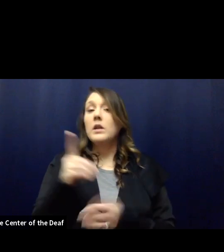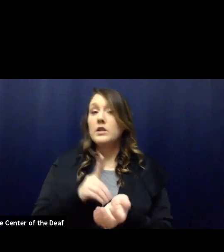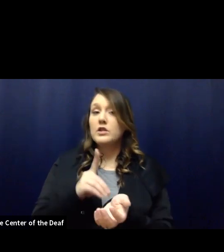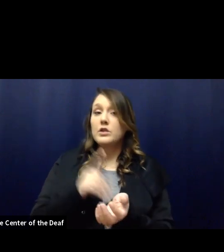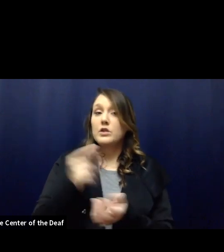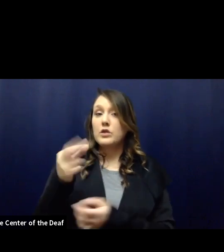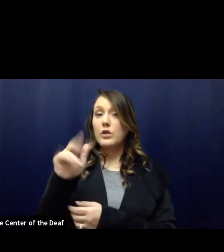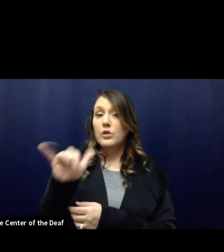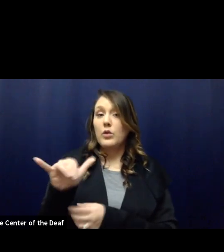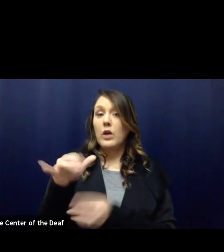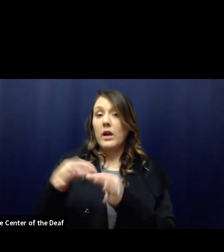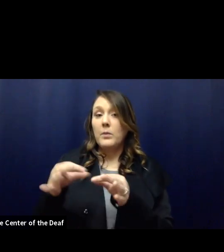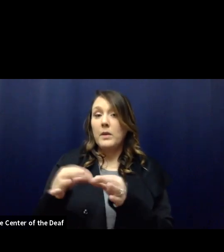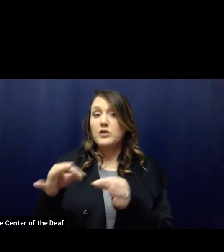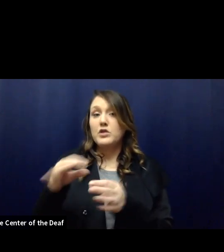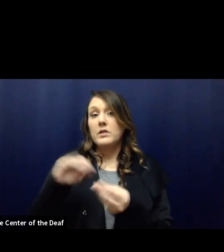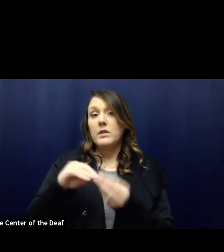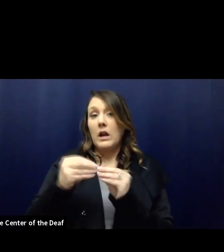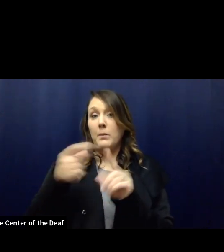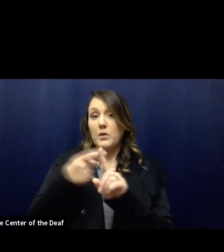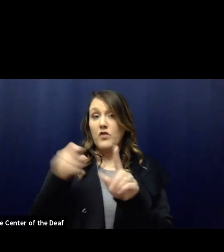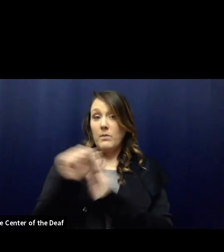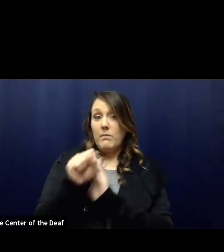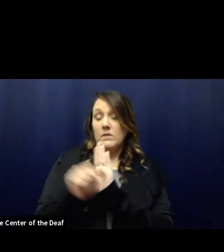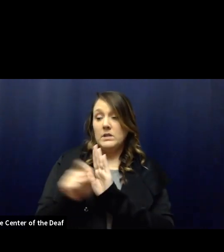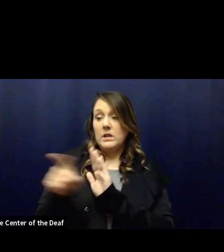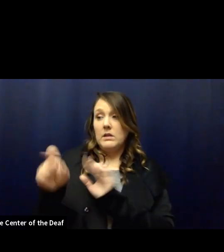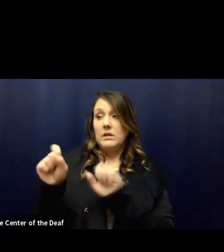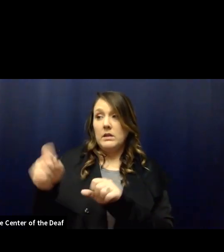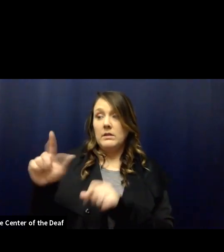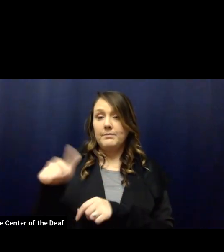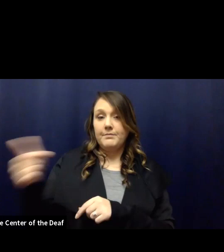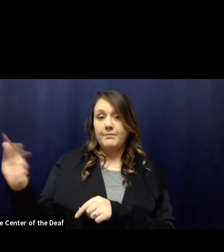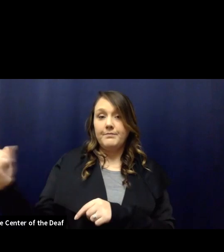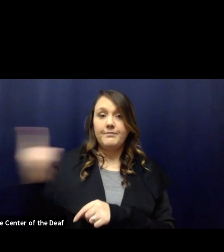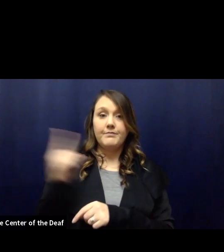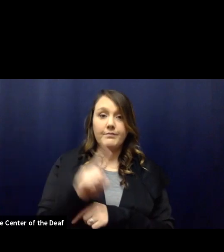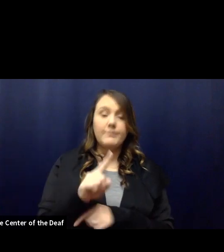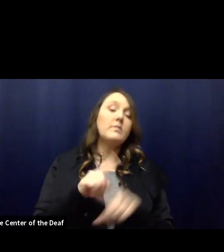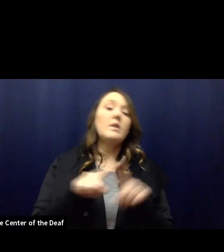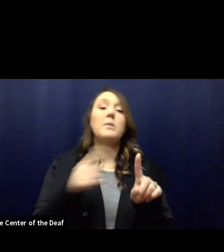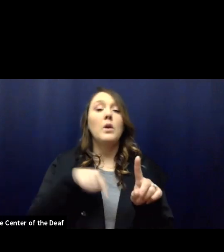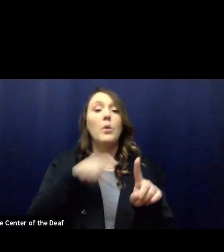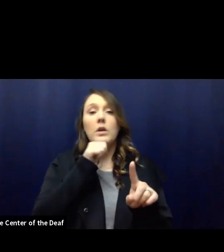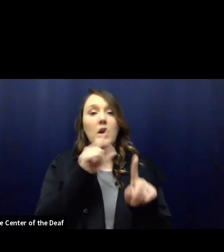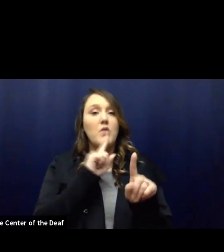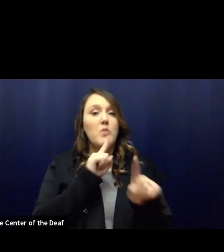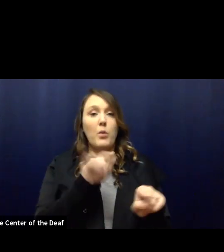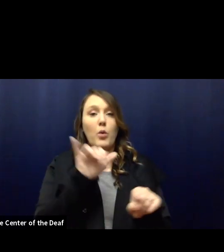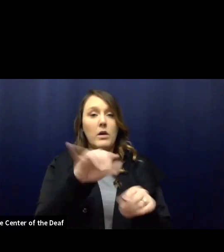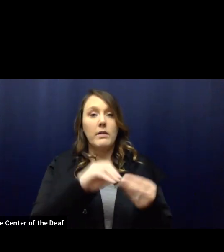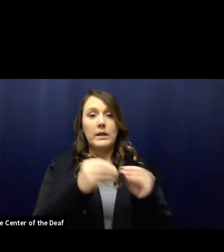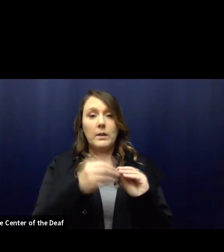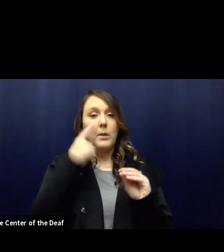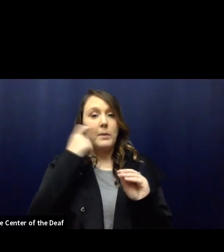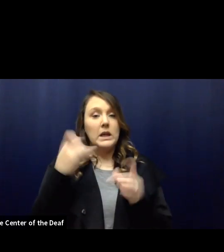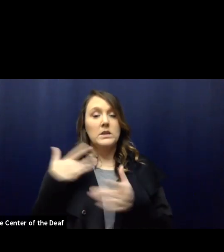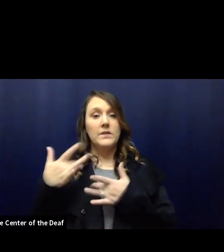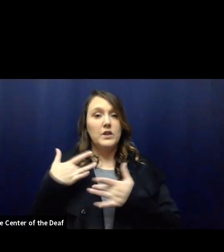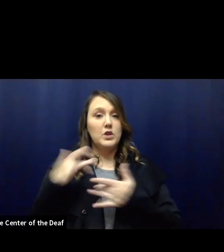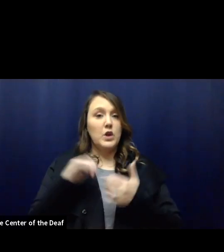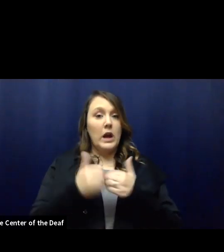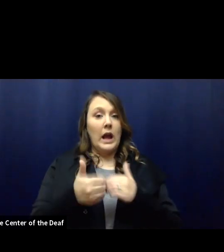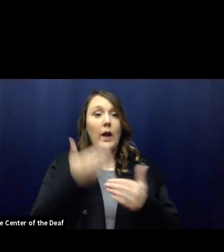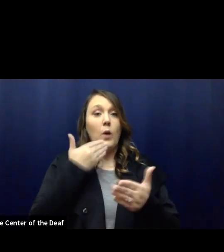on the numbers from the state, and I can let him come back up. We have not been reporting that number just because of concerns with how well we know what